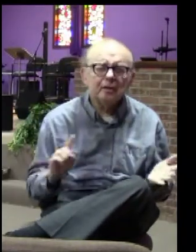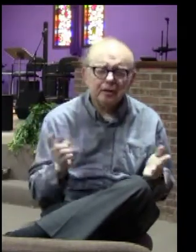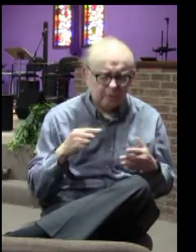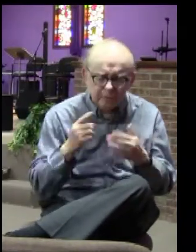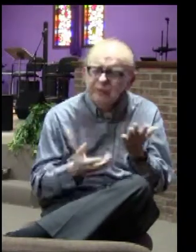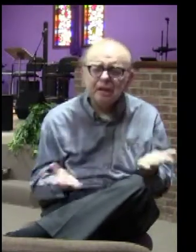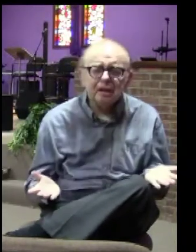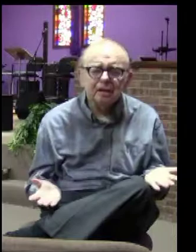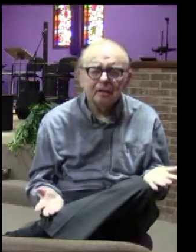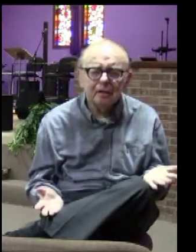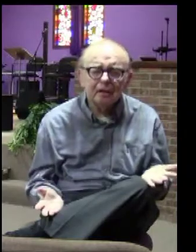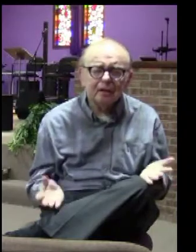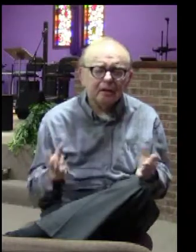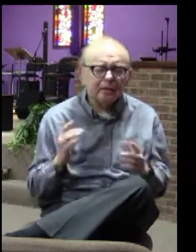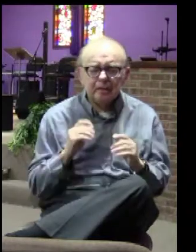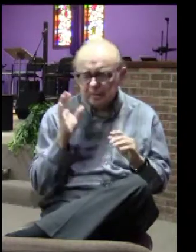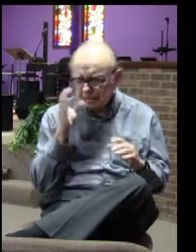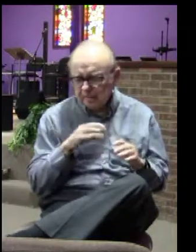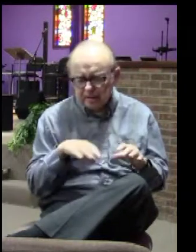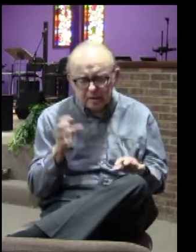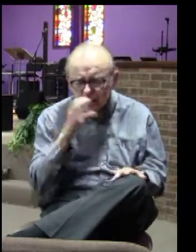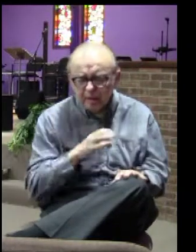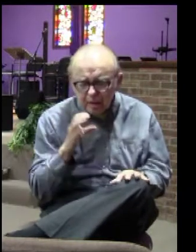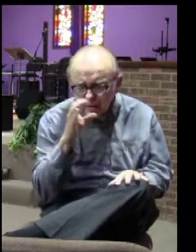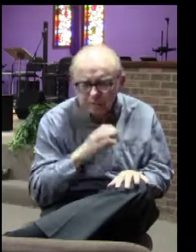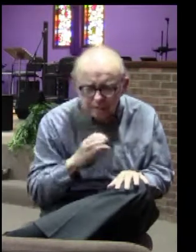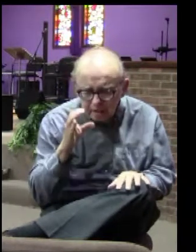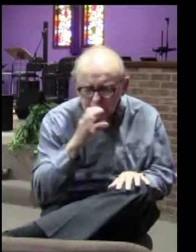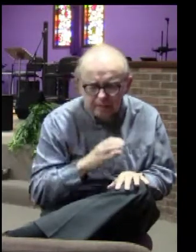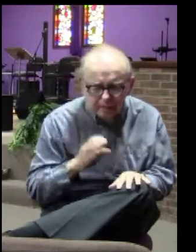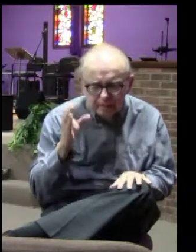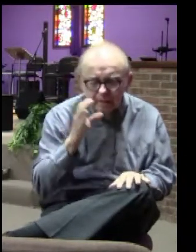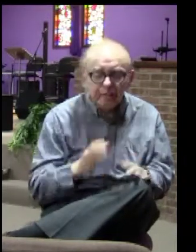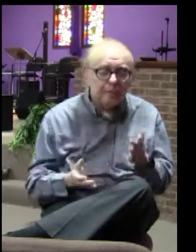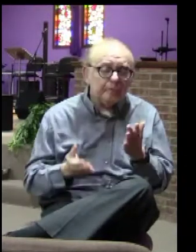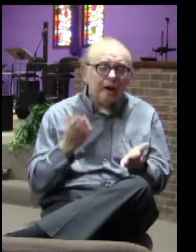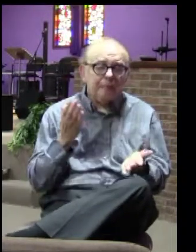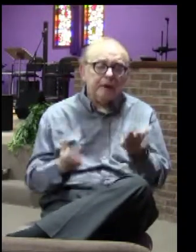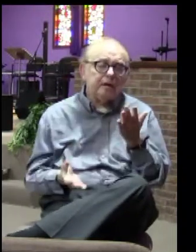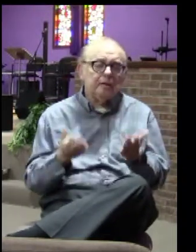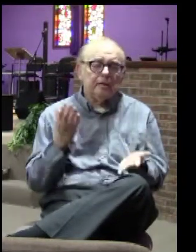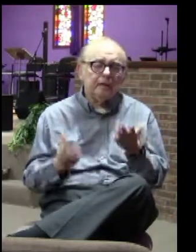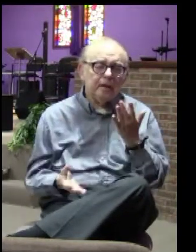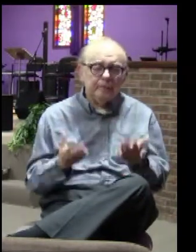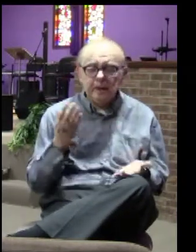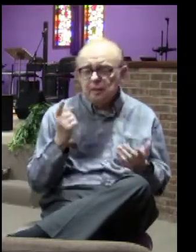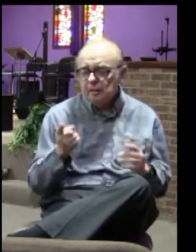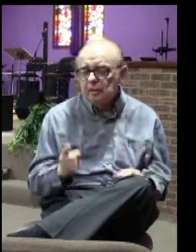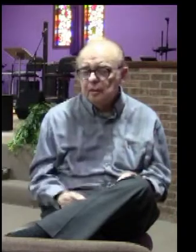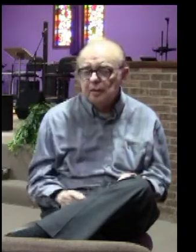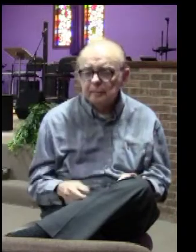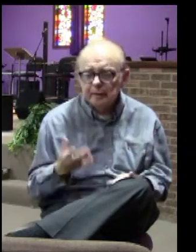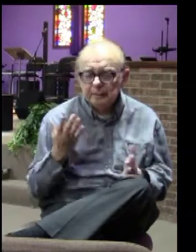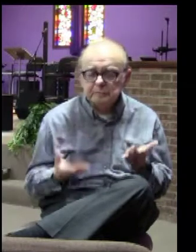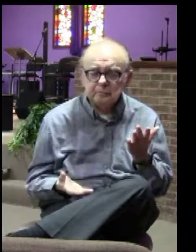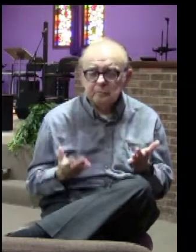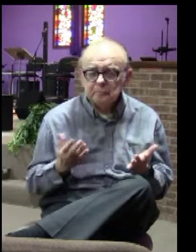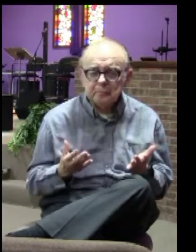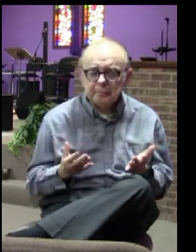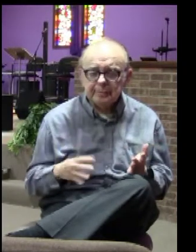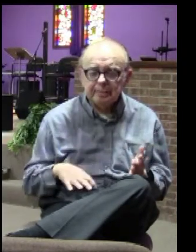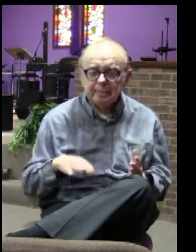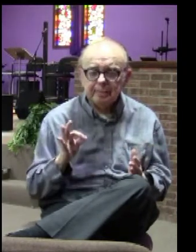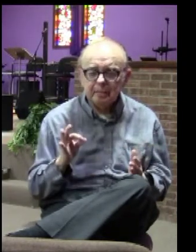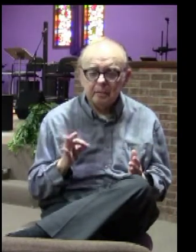the end of it? And you keep finding and looking, and maybe, just maybe, you might come and